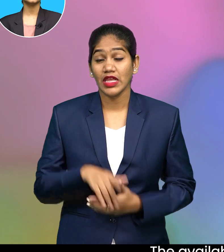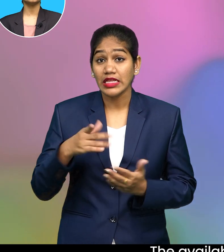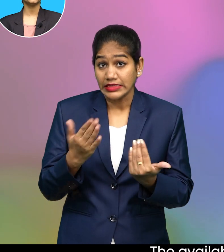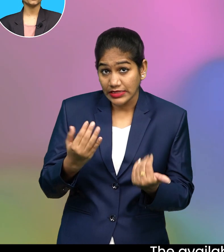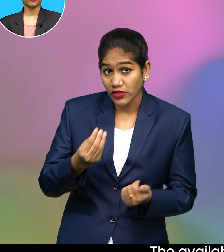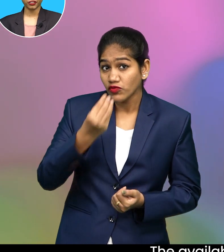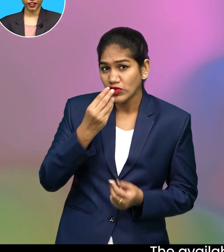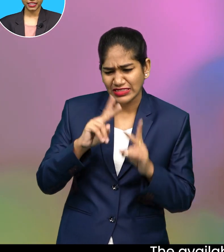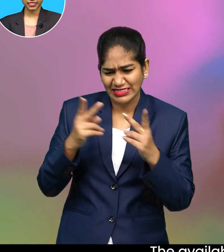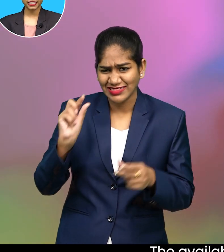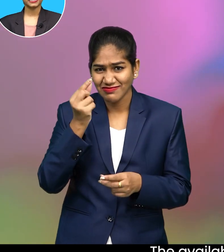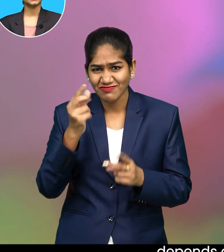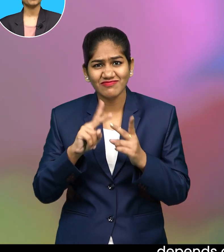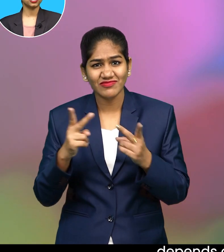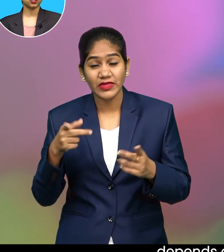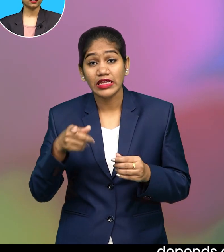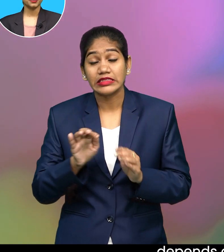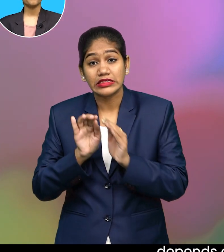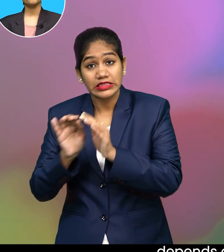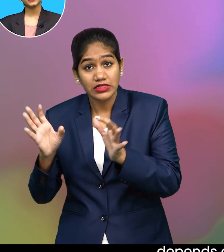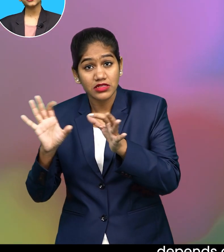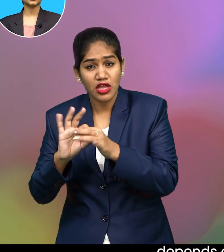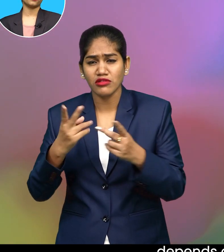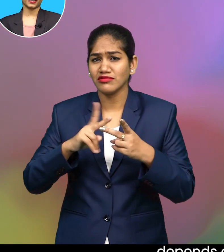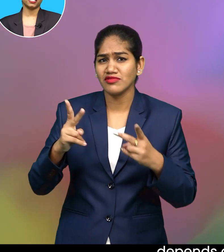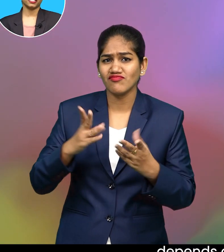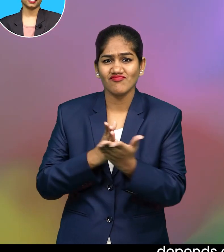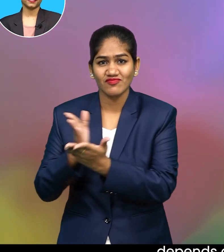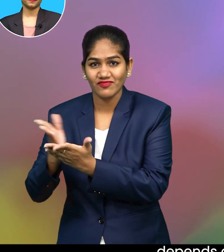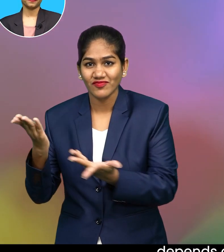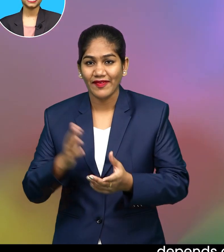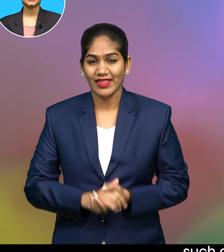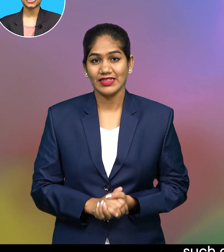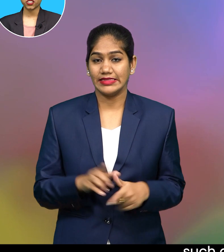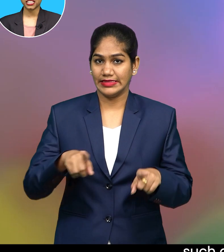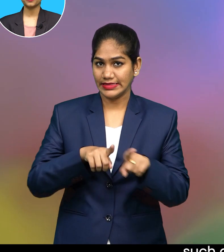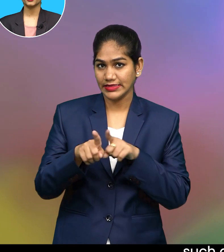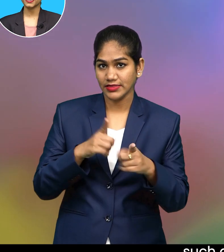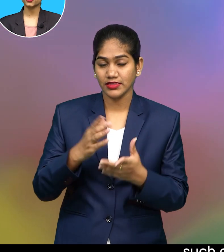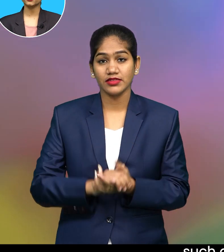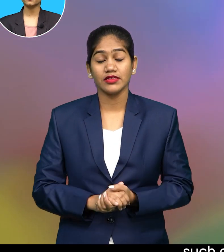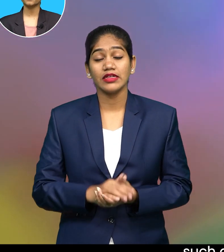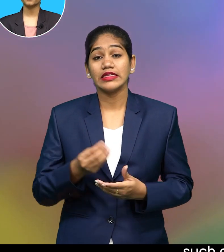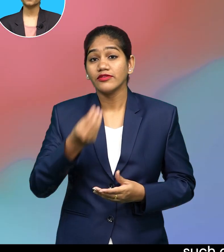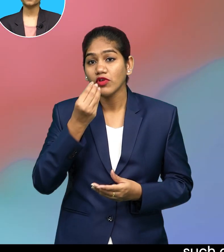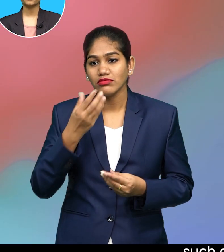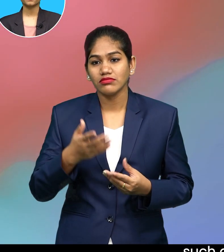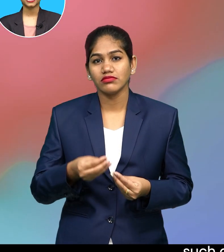The availability of food grains depends on various factors such as production,